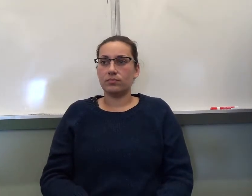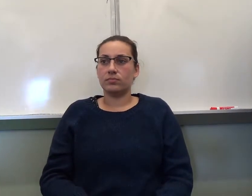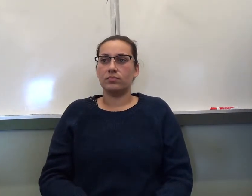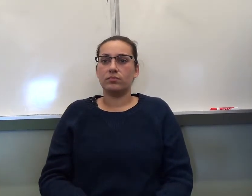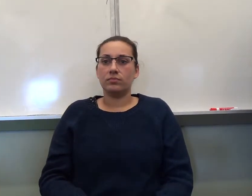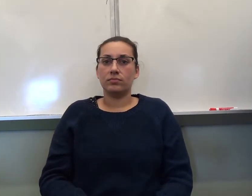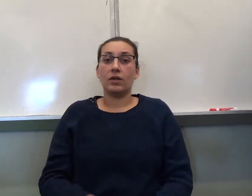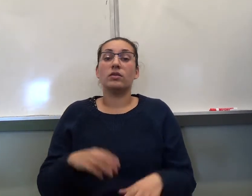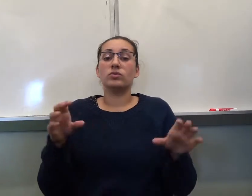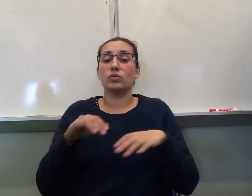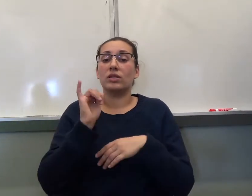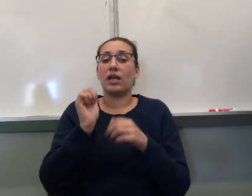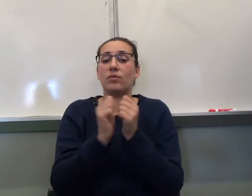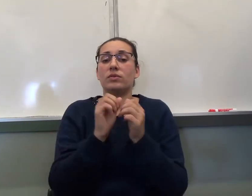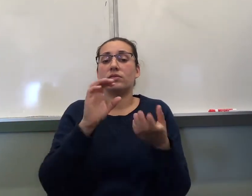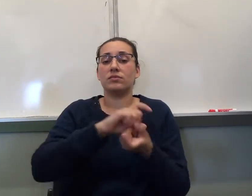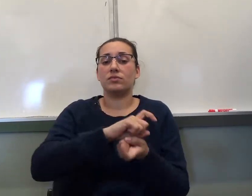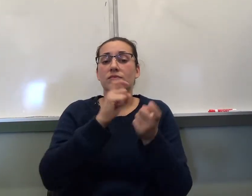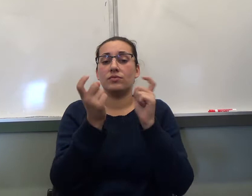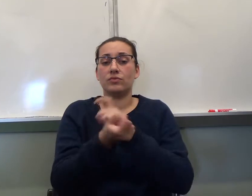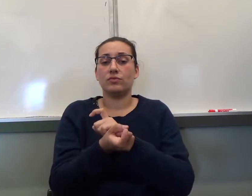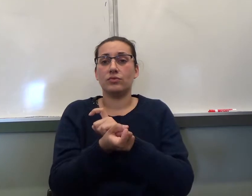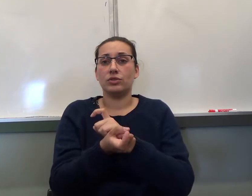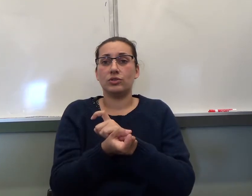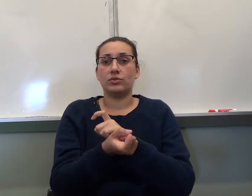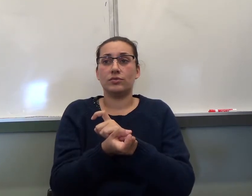with the conversion factor idea. And you can always do that.